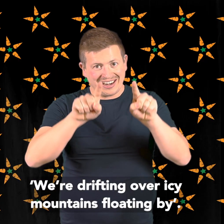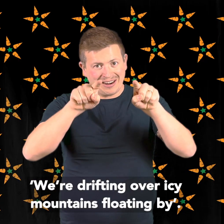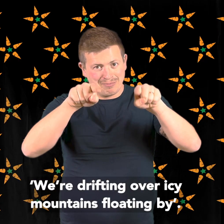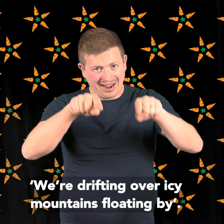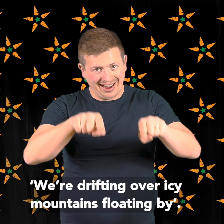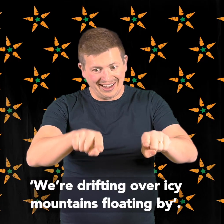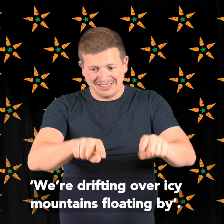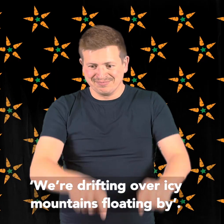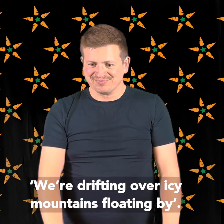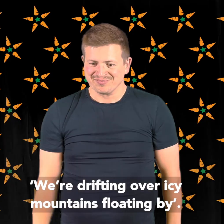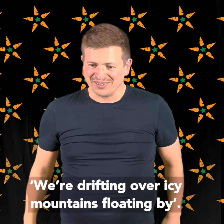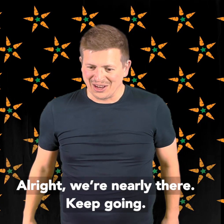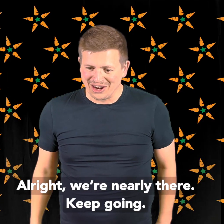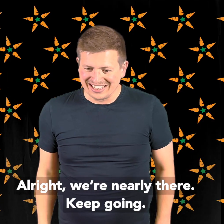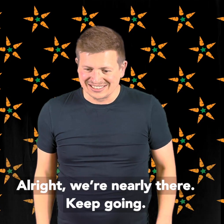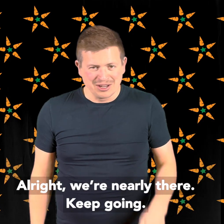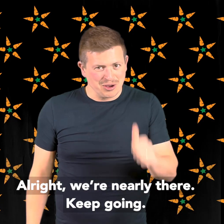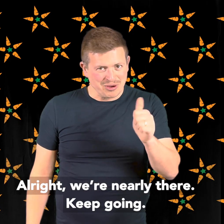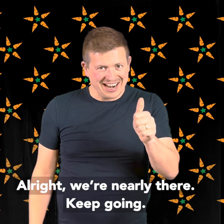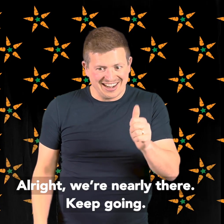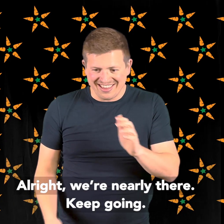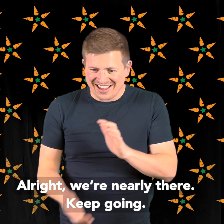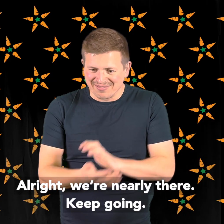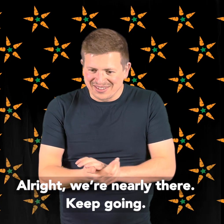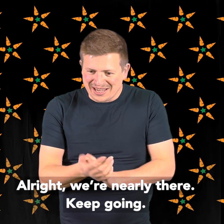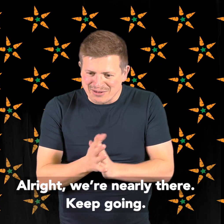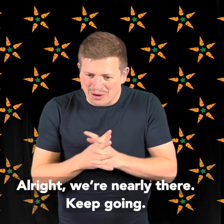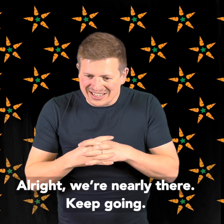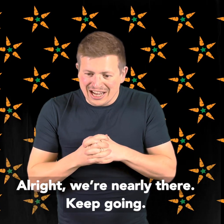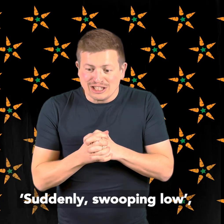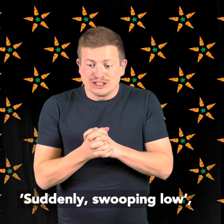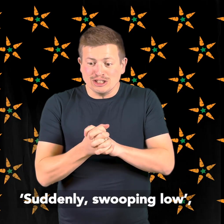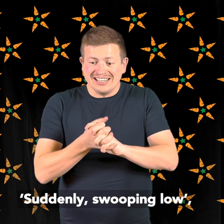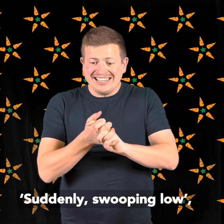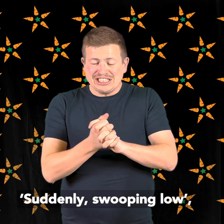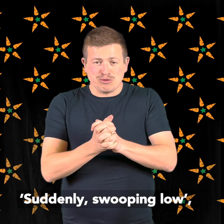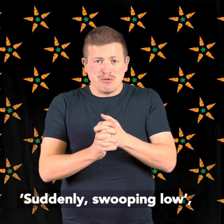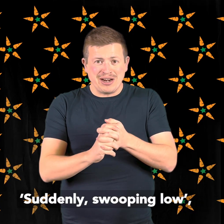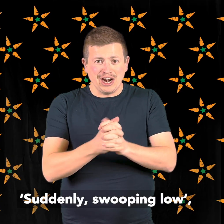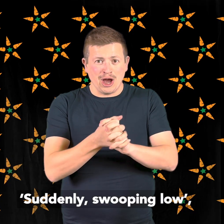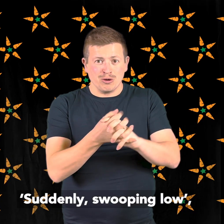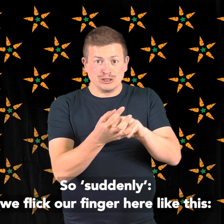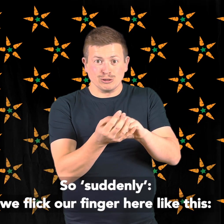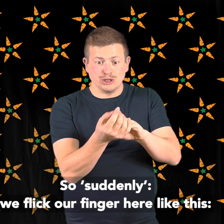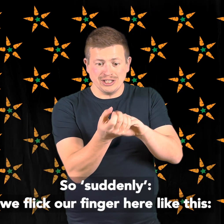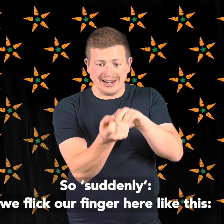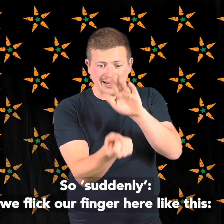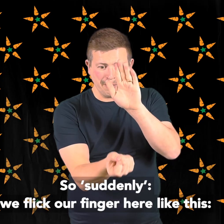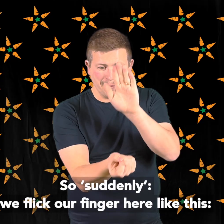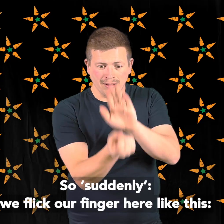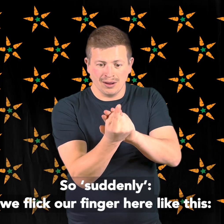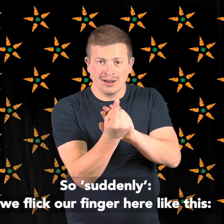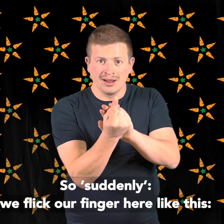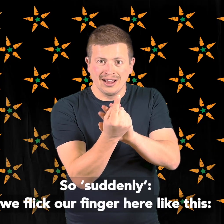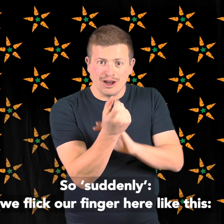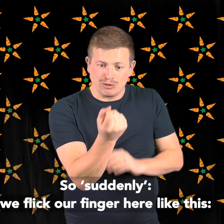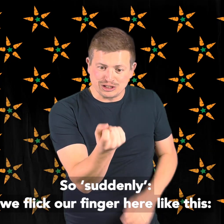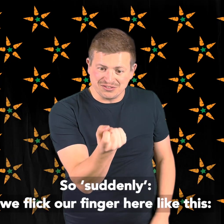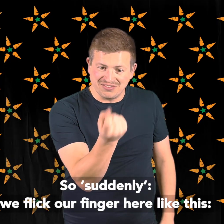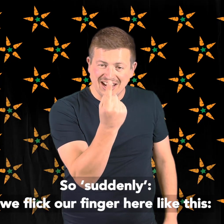by. All right, we're nearly there. Keep going. Suddenly swooping low. So suddenly, we just flick our